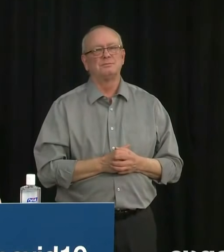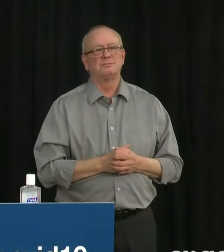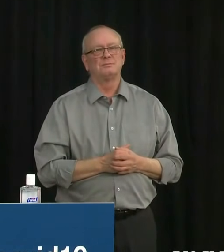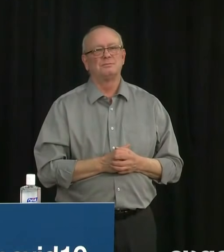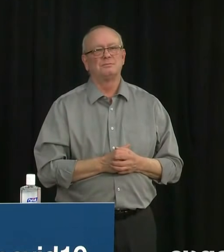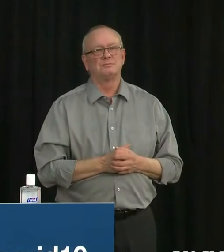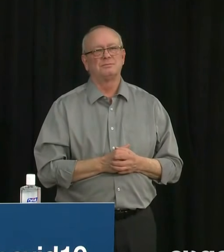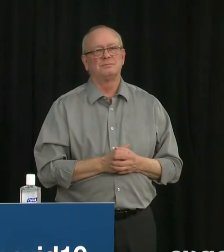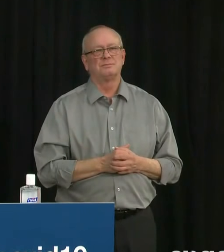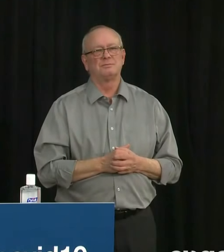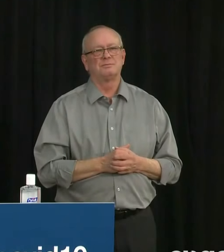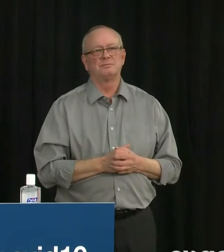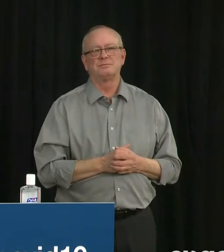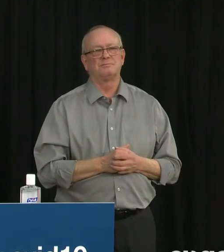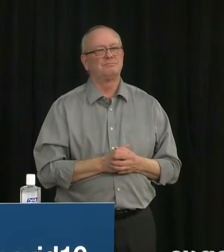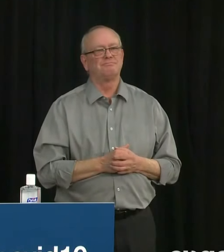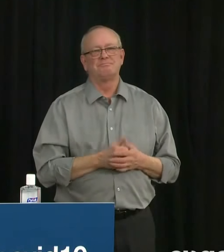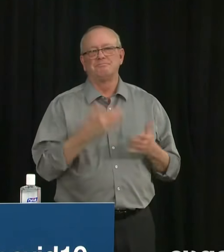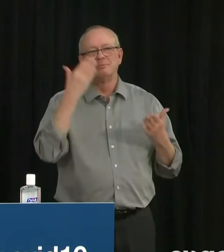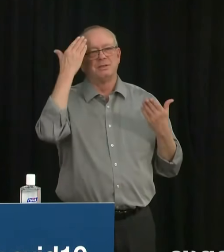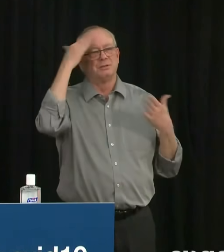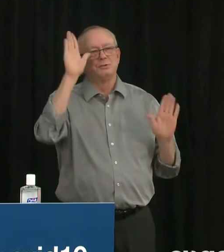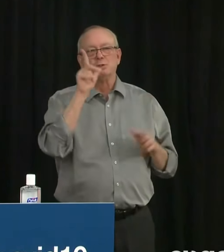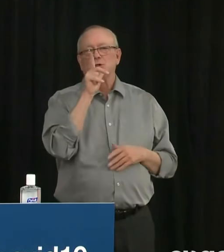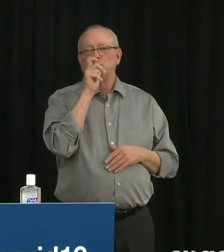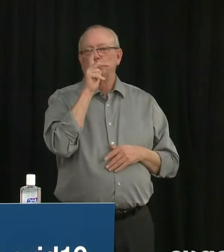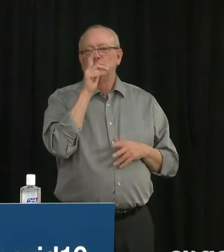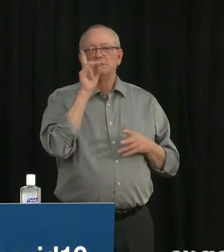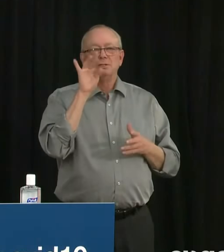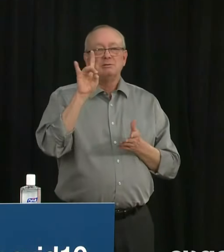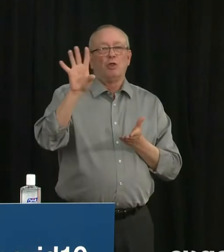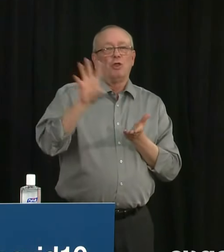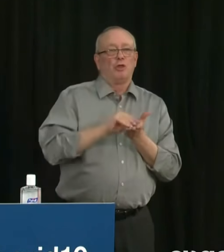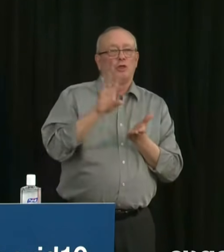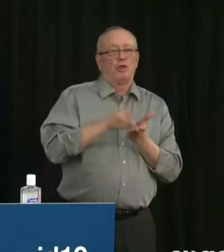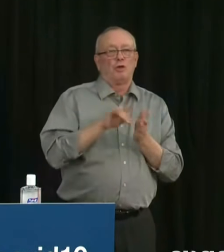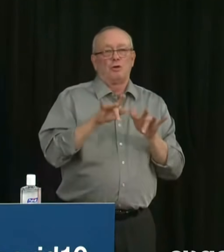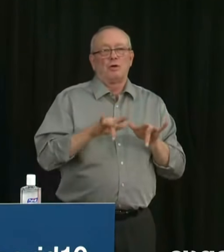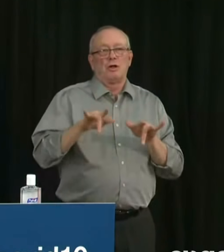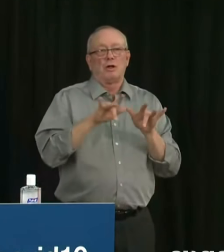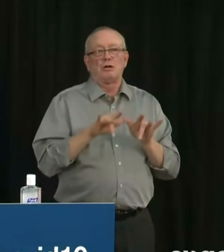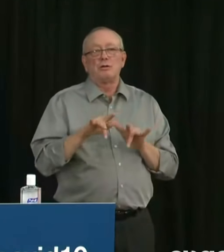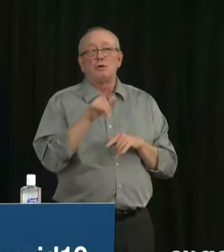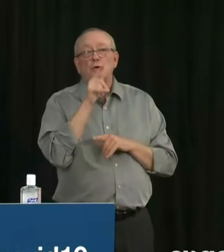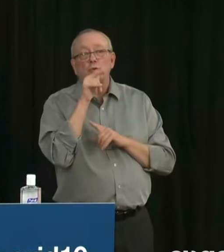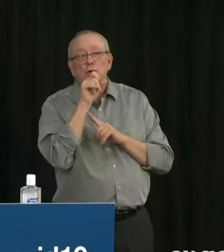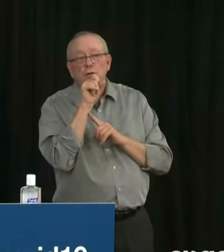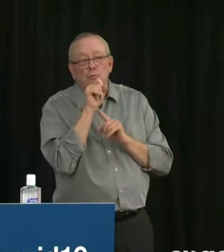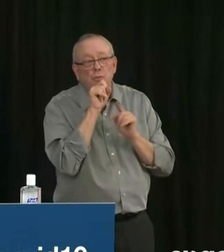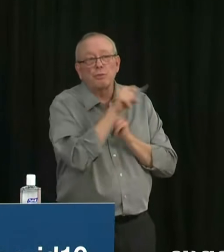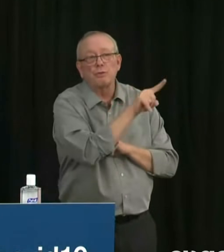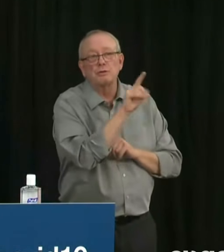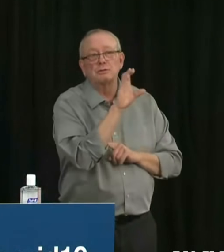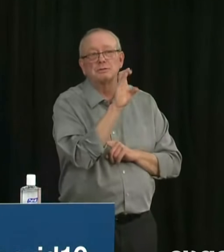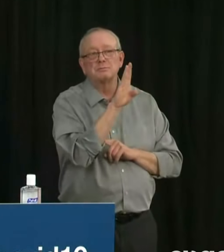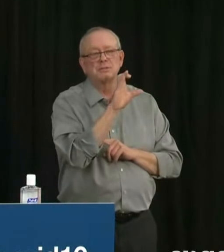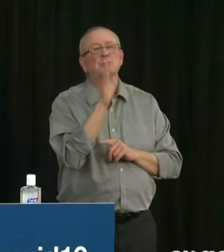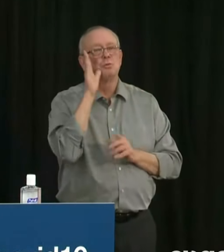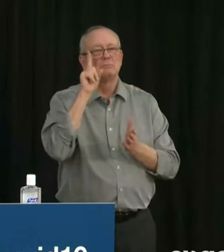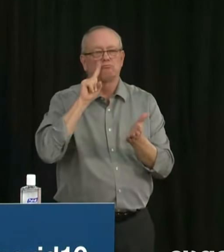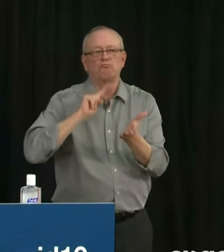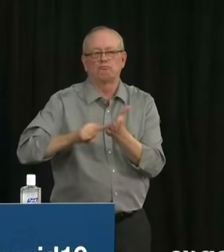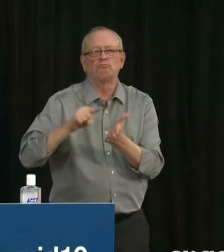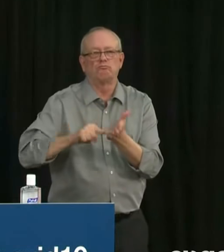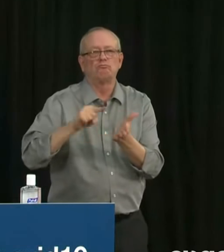I do not know who made the recordings and who spoke to CBC. There will be an investigation to determine who has